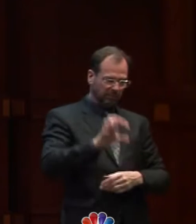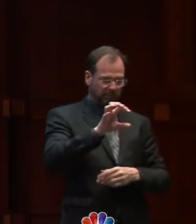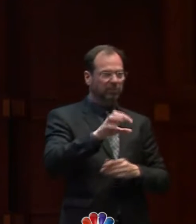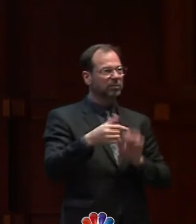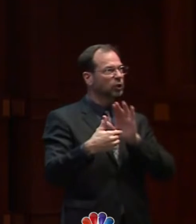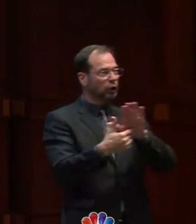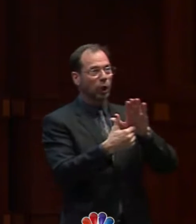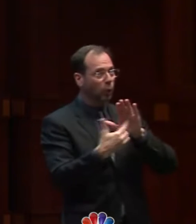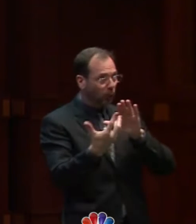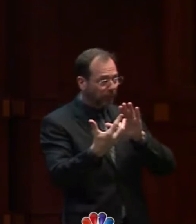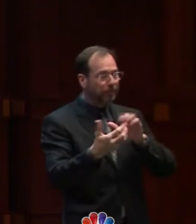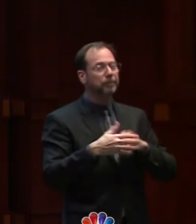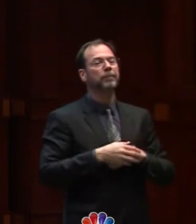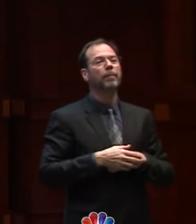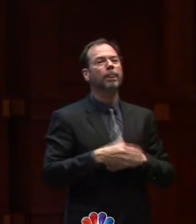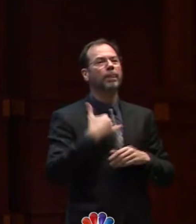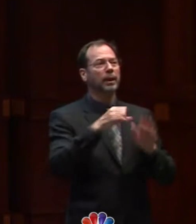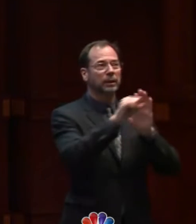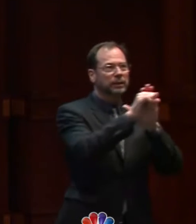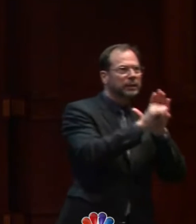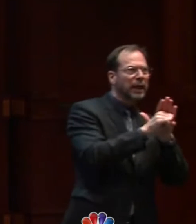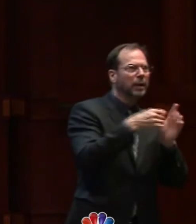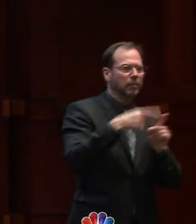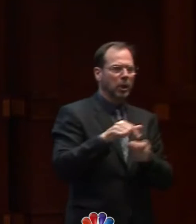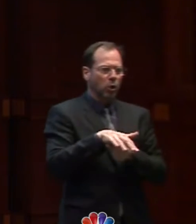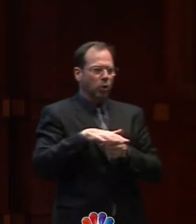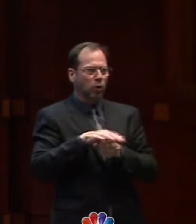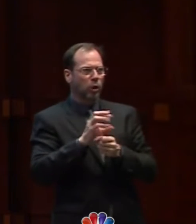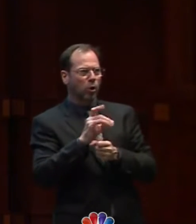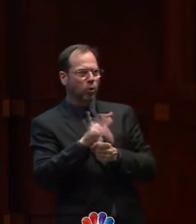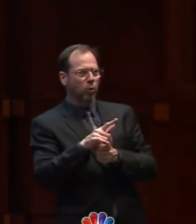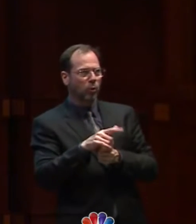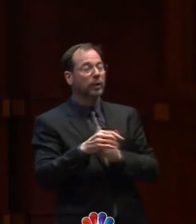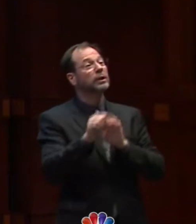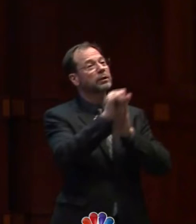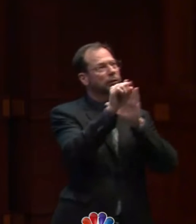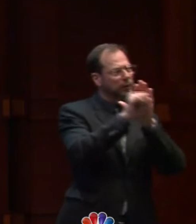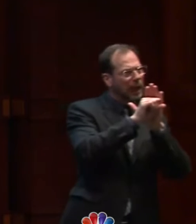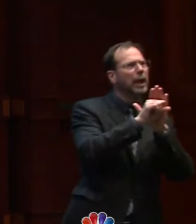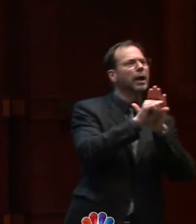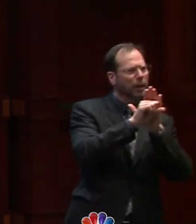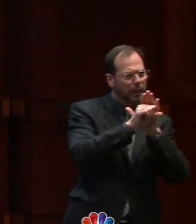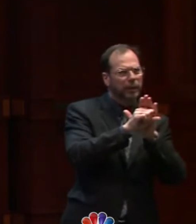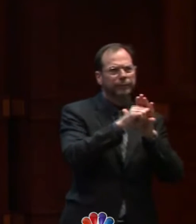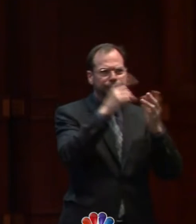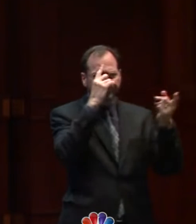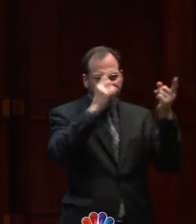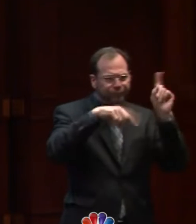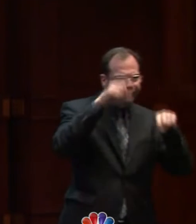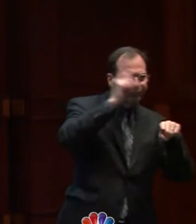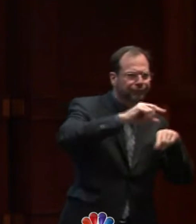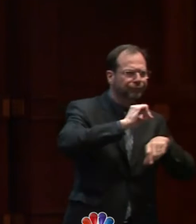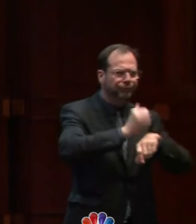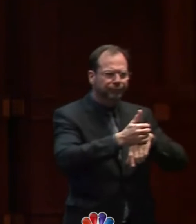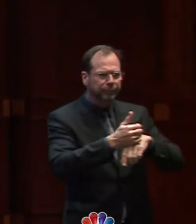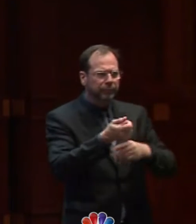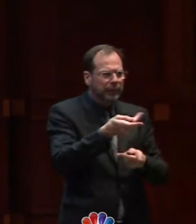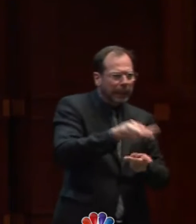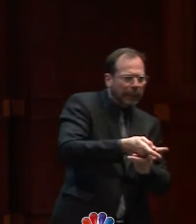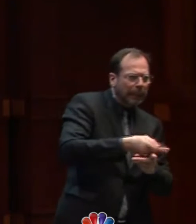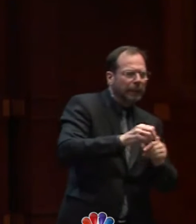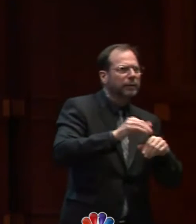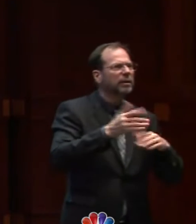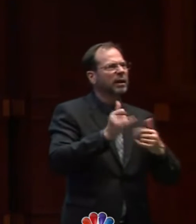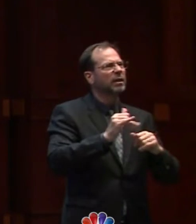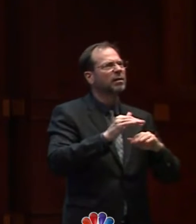there. And you see state and local. The state will work to set up some type of care in these level